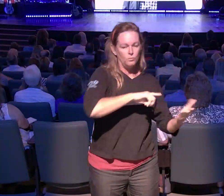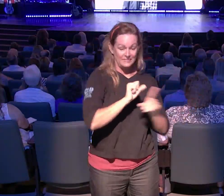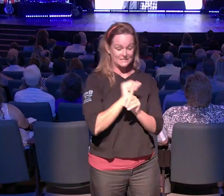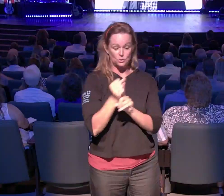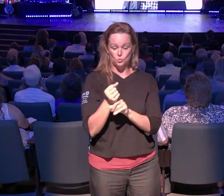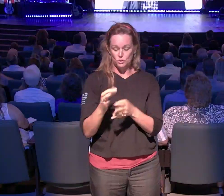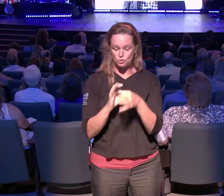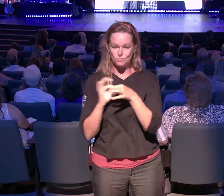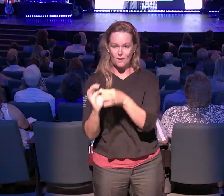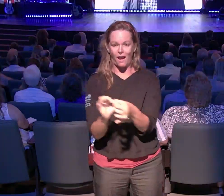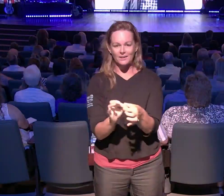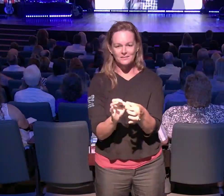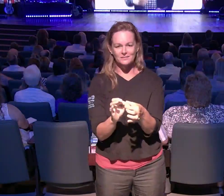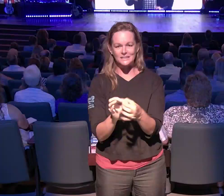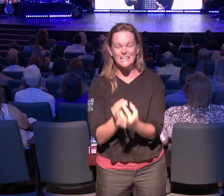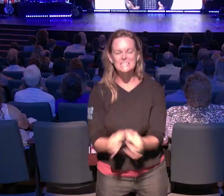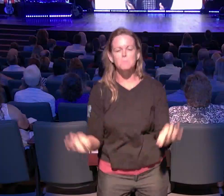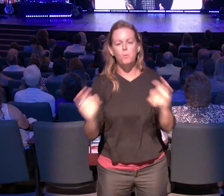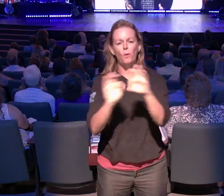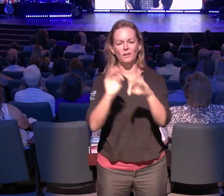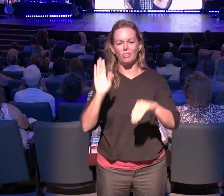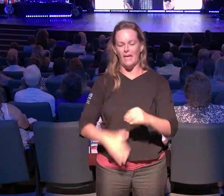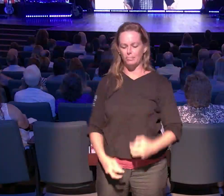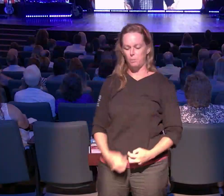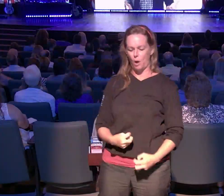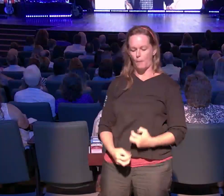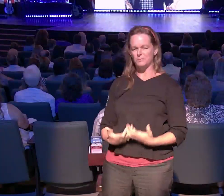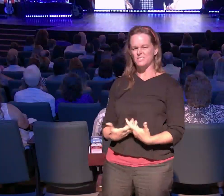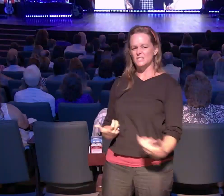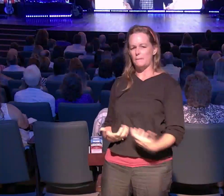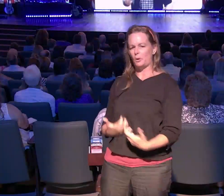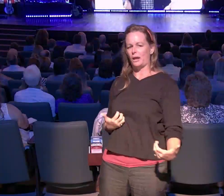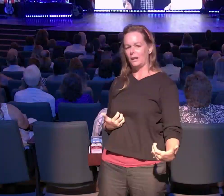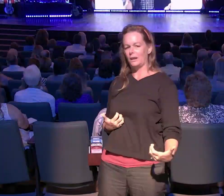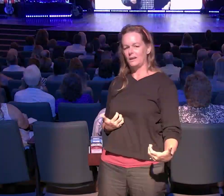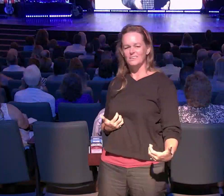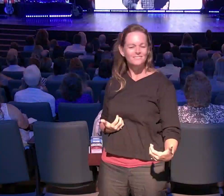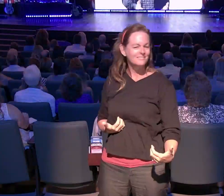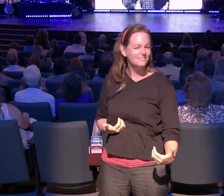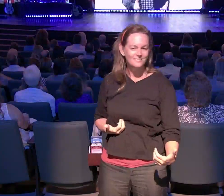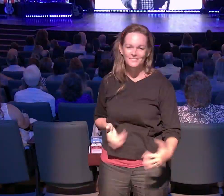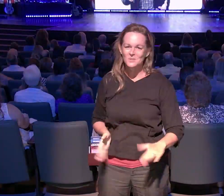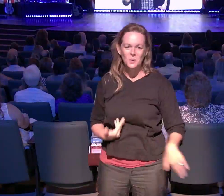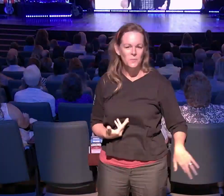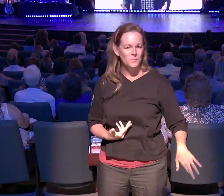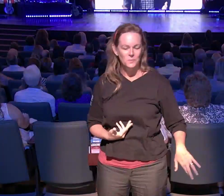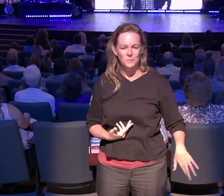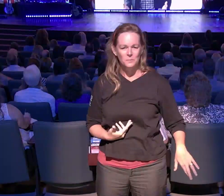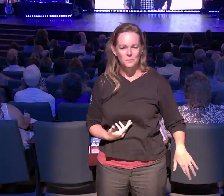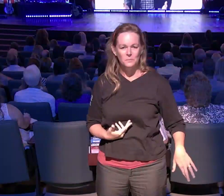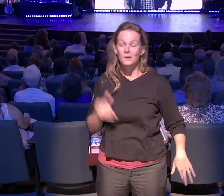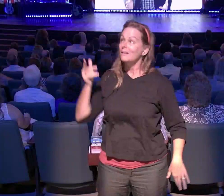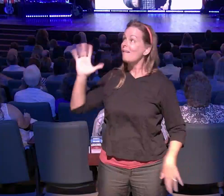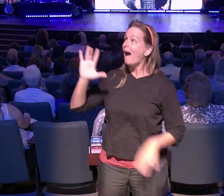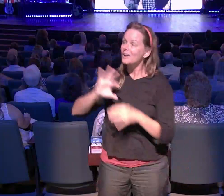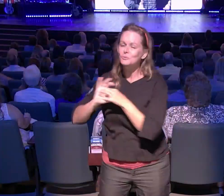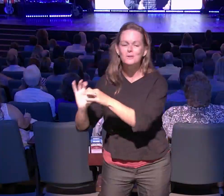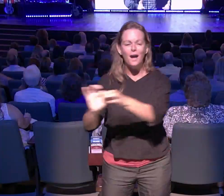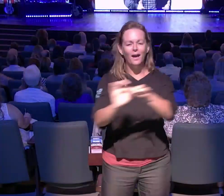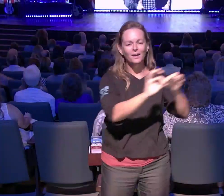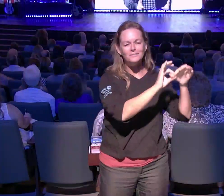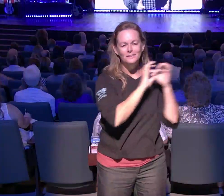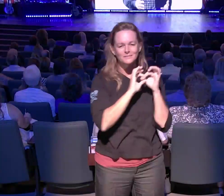is far greater than what might divide us. When you see conflict in your relationships, man, see it as an opportunity to work for unity, to